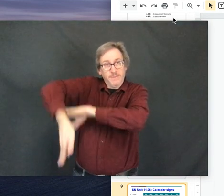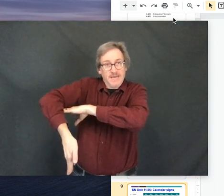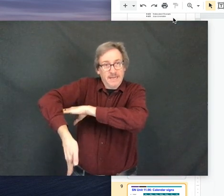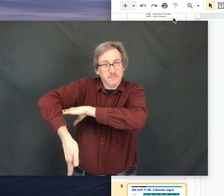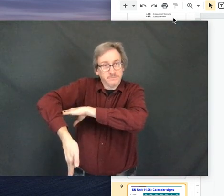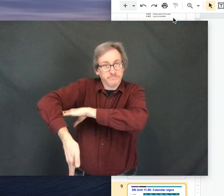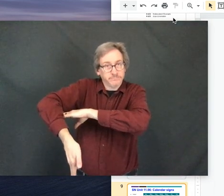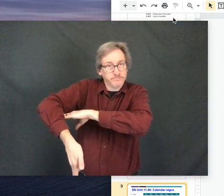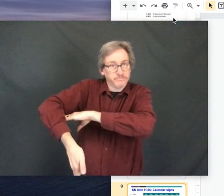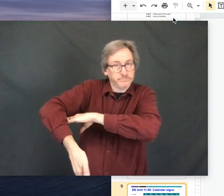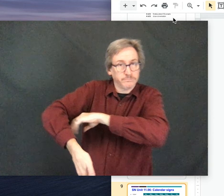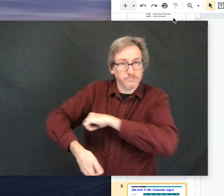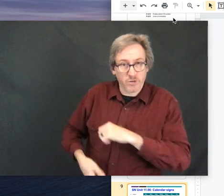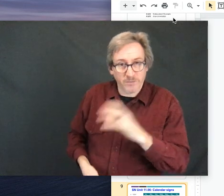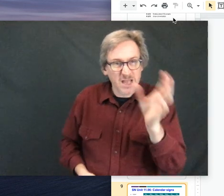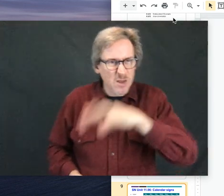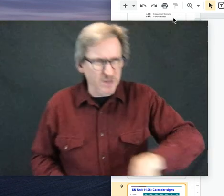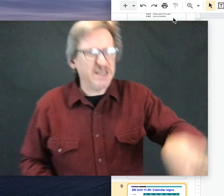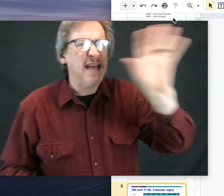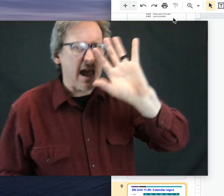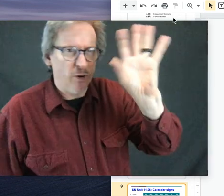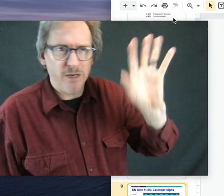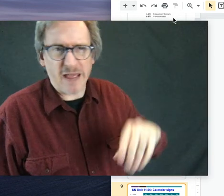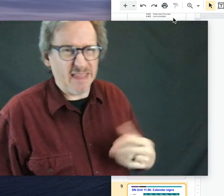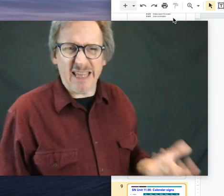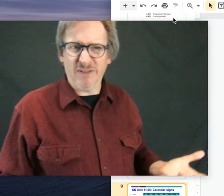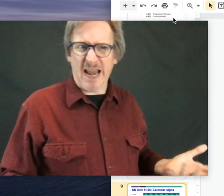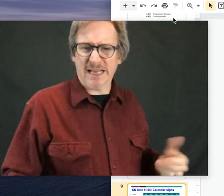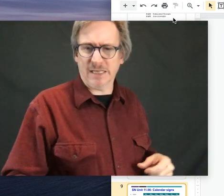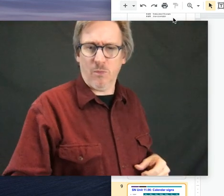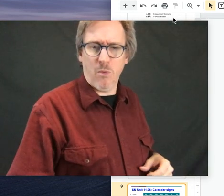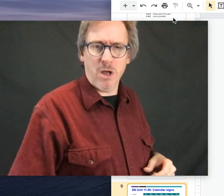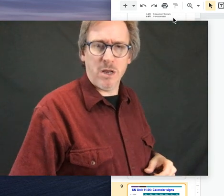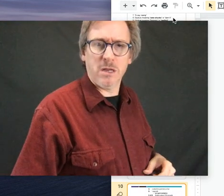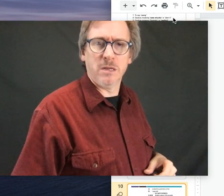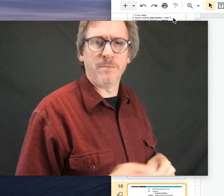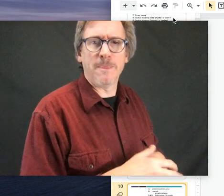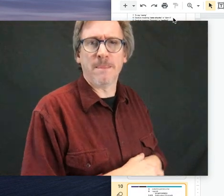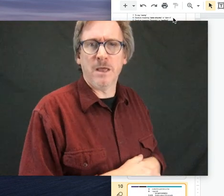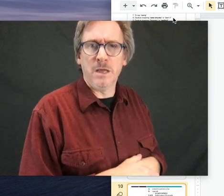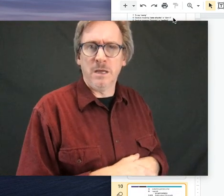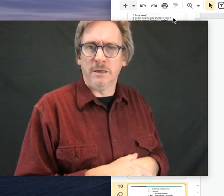or midnight. Right? We did that one, I think, even in ASL 1.